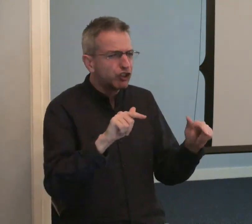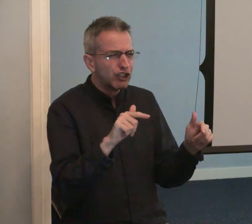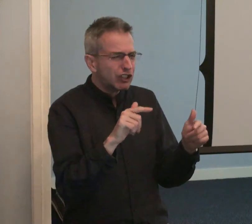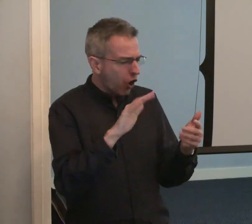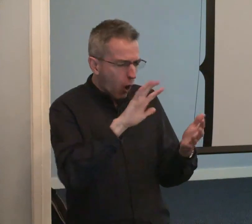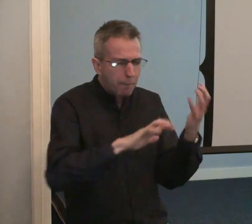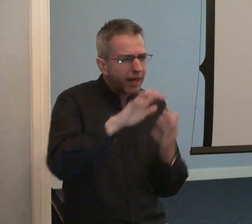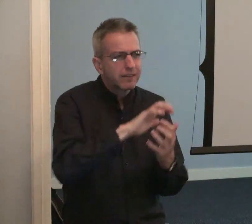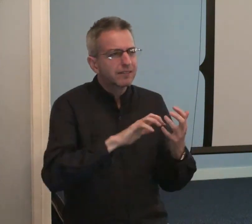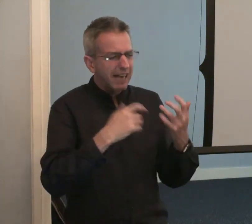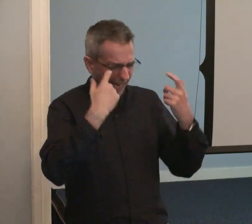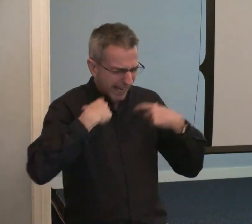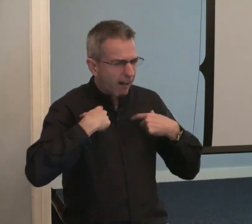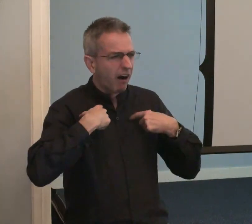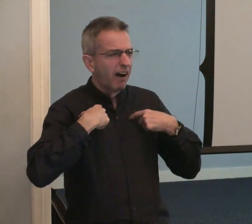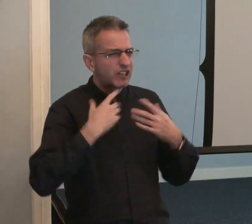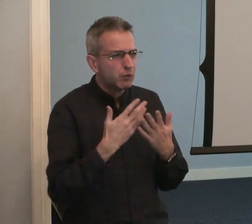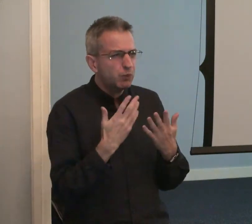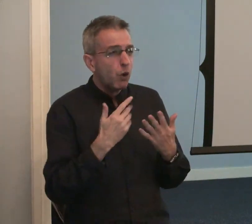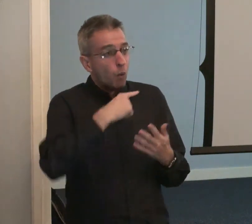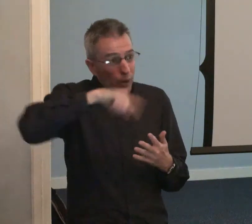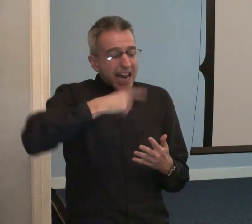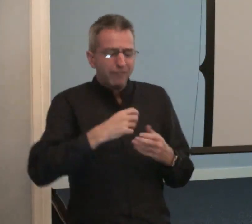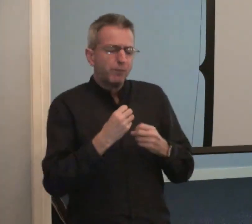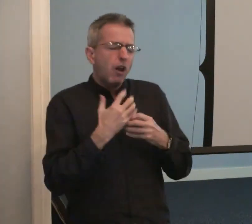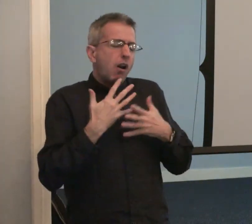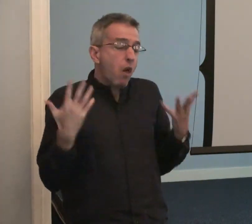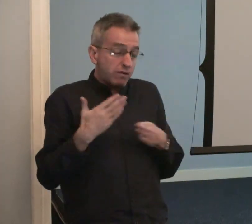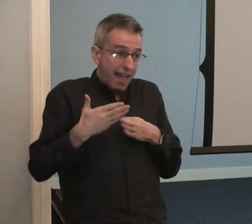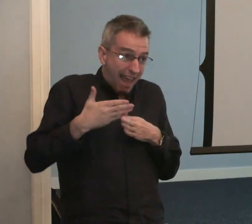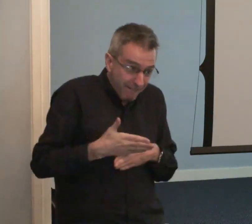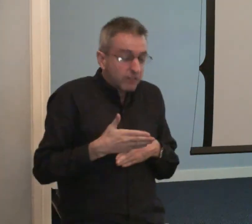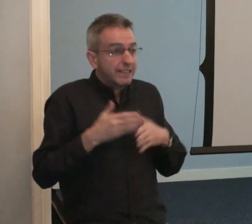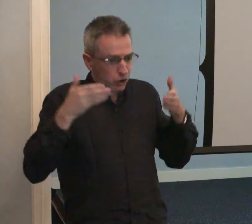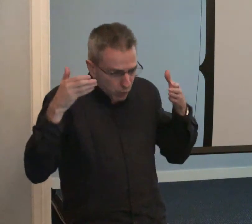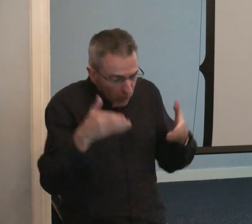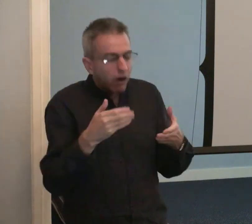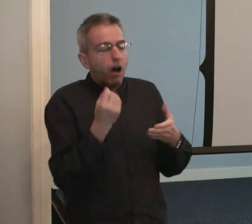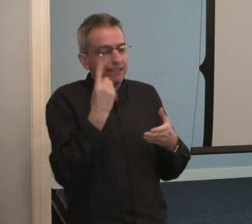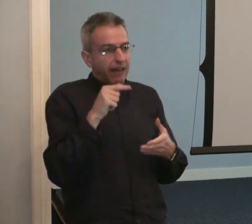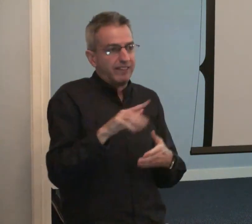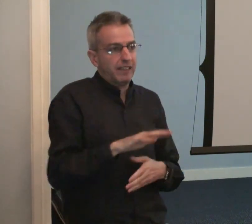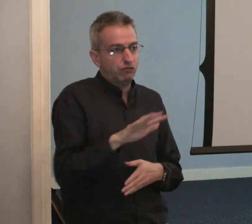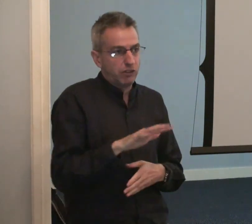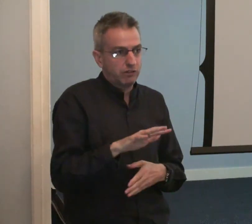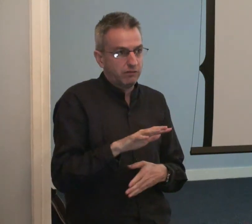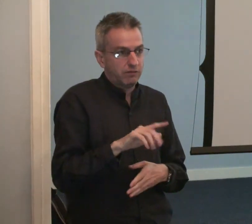because of the barriers that were there, you know, how it was a very complex legal issue, and that deaf people had to put a lot of effort